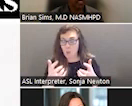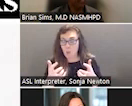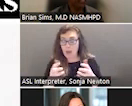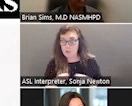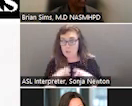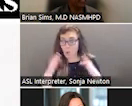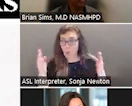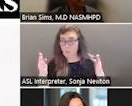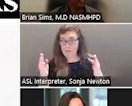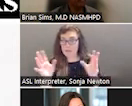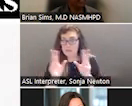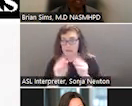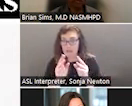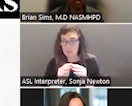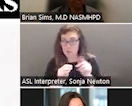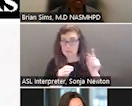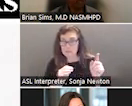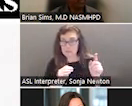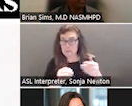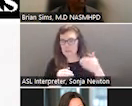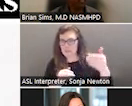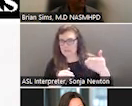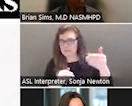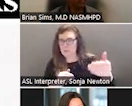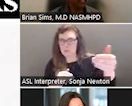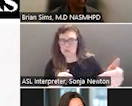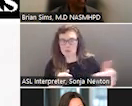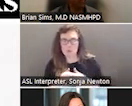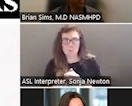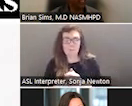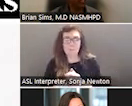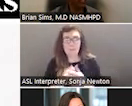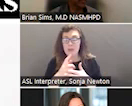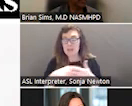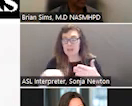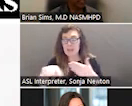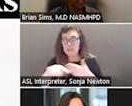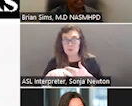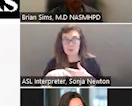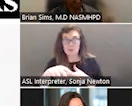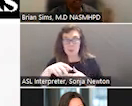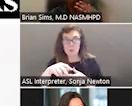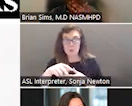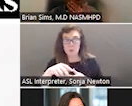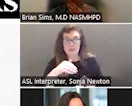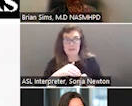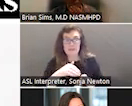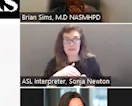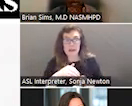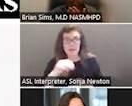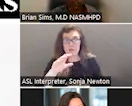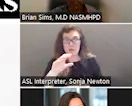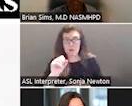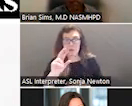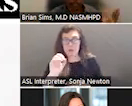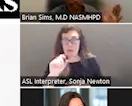our sessions, our crisis jams that are coming up, particularly the one next week with Dr. Carol Olson, speaking on comorbid medical